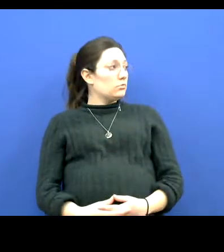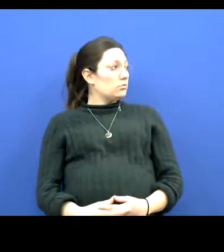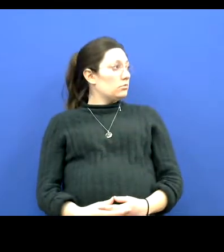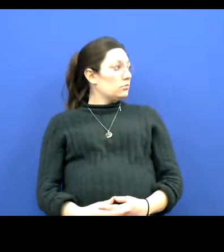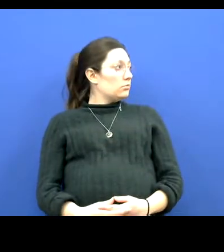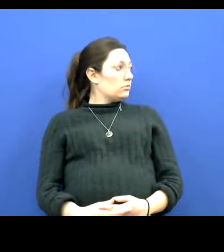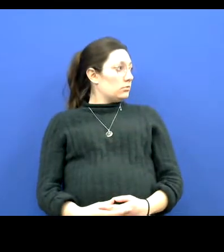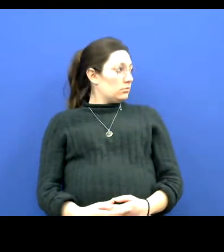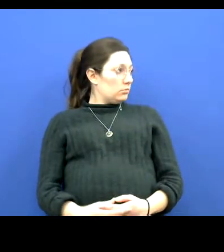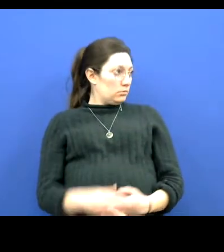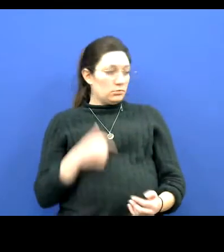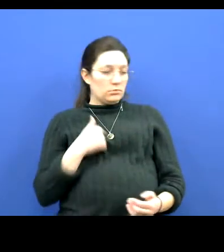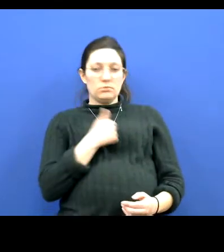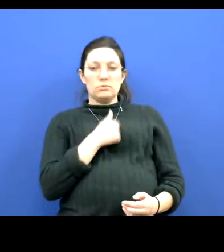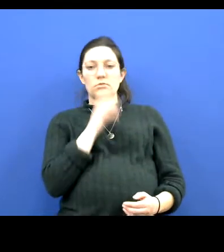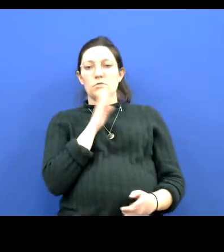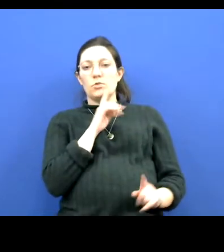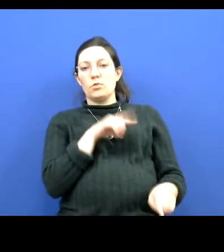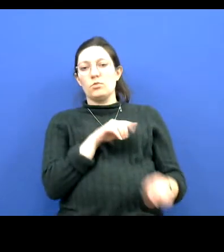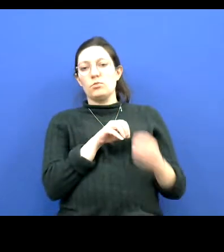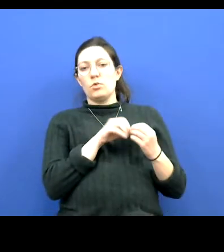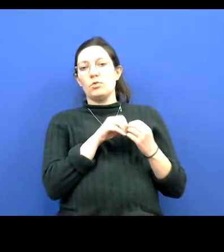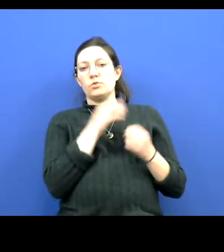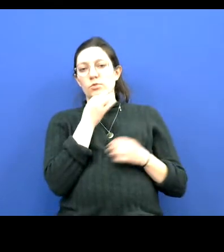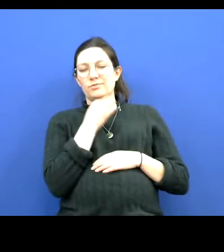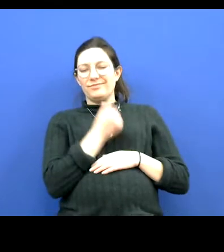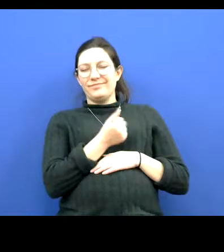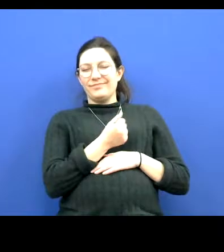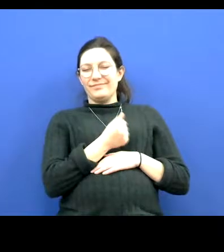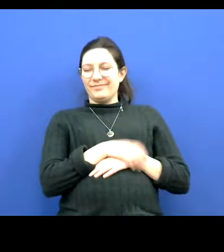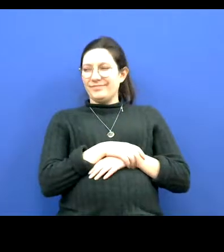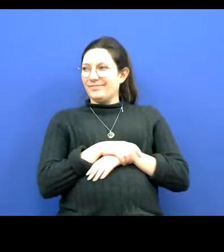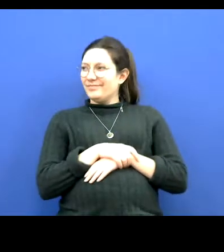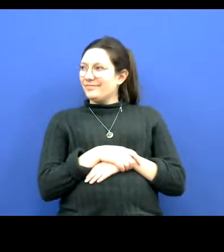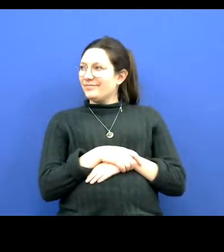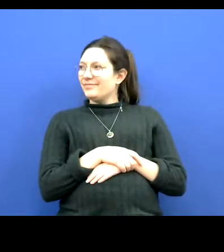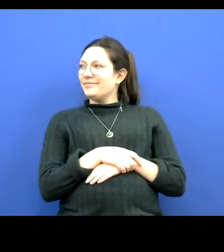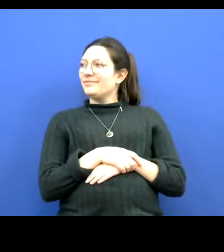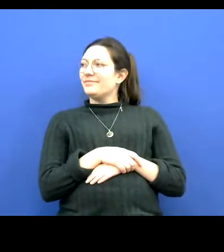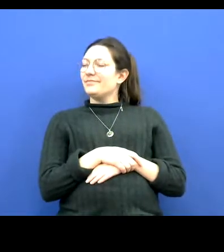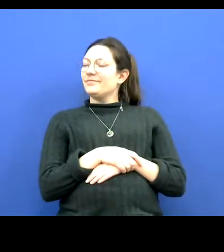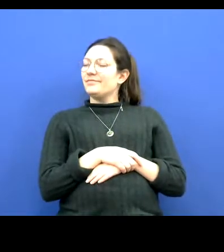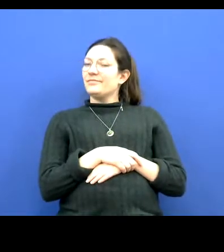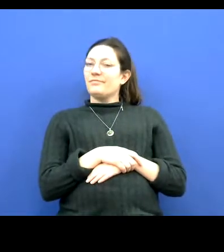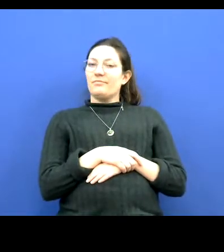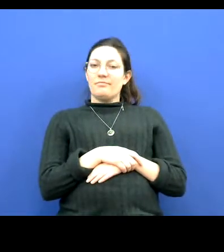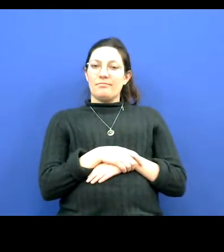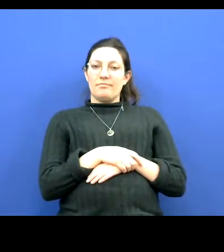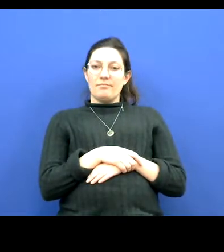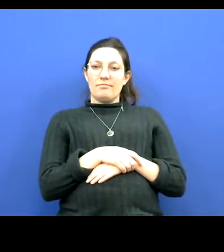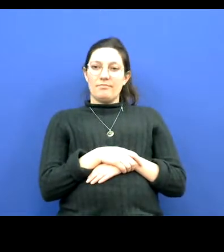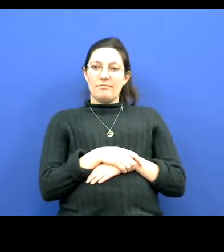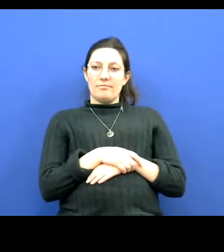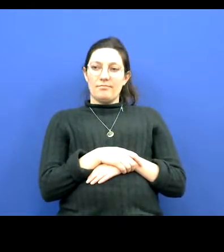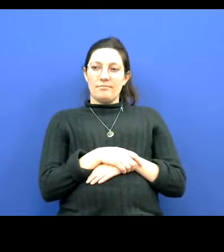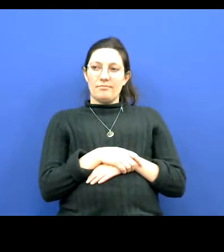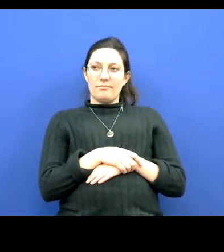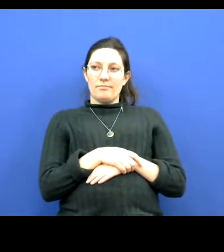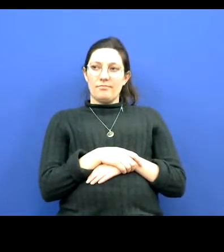we'll be ordering them soon. One of the things that, we have through the